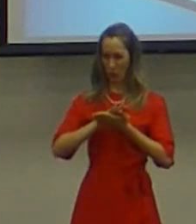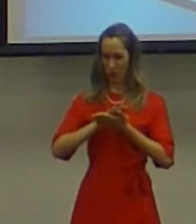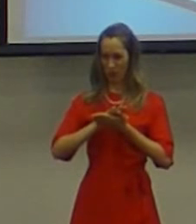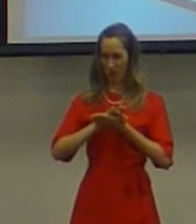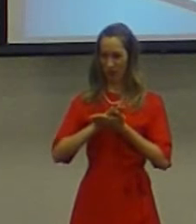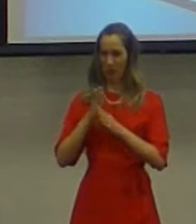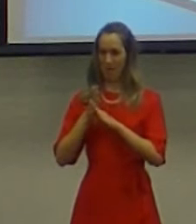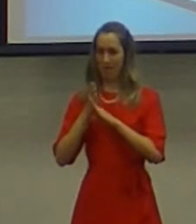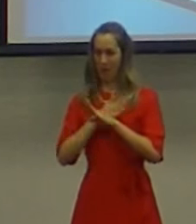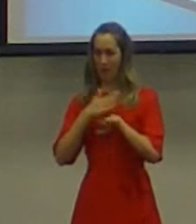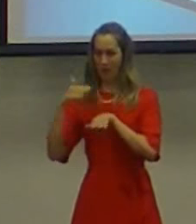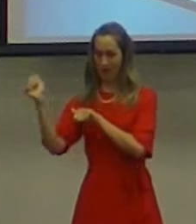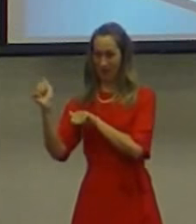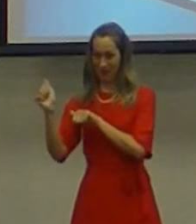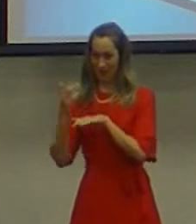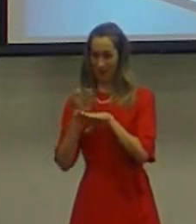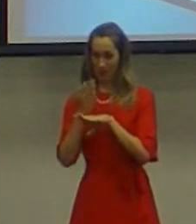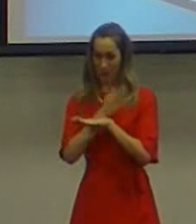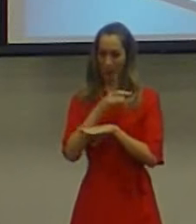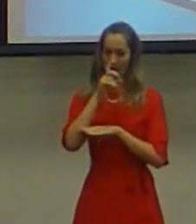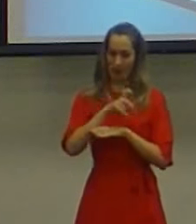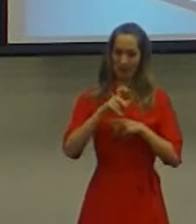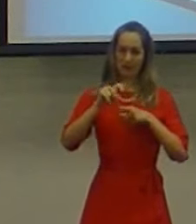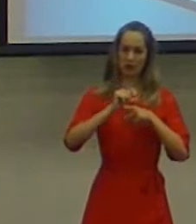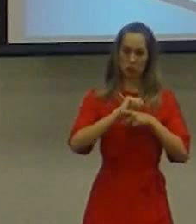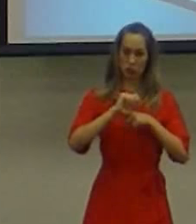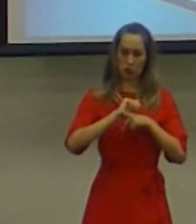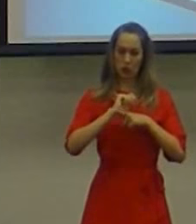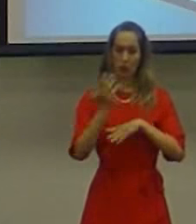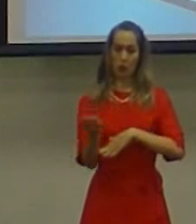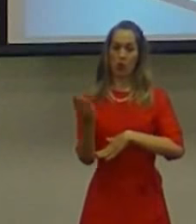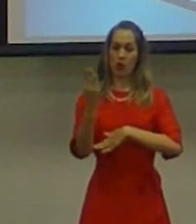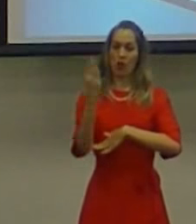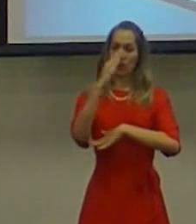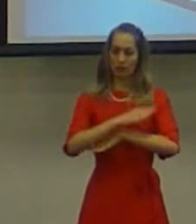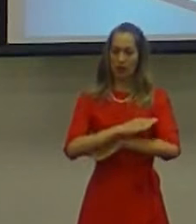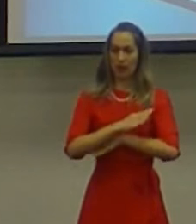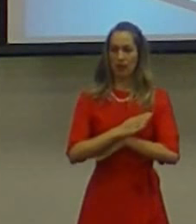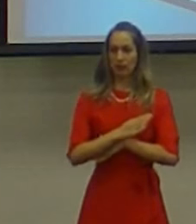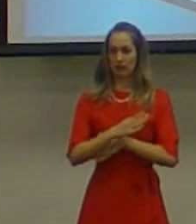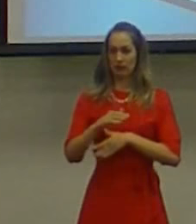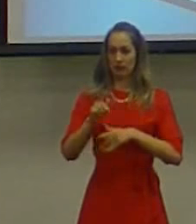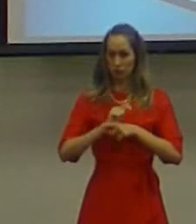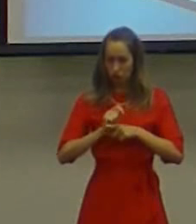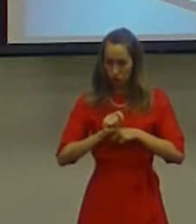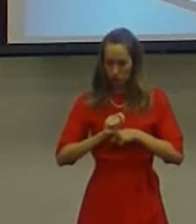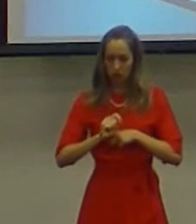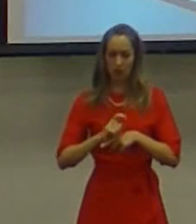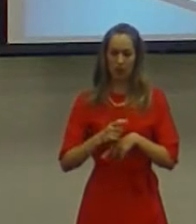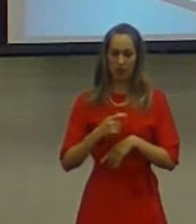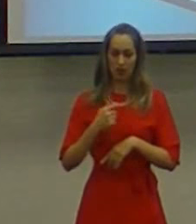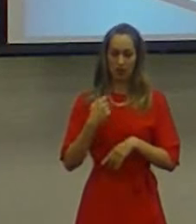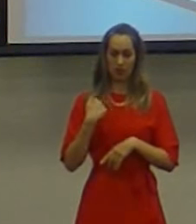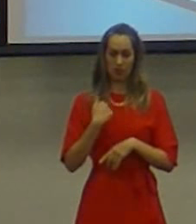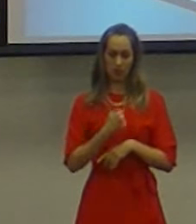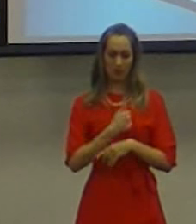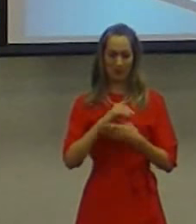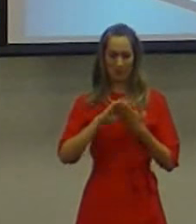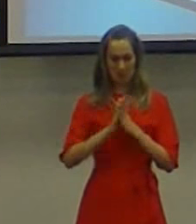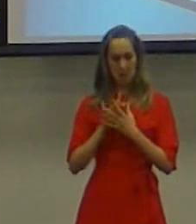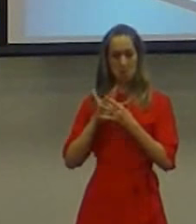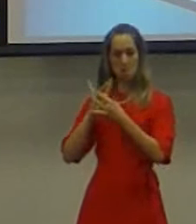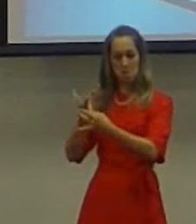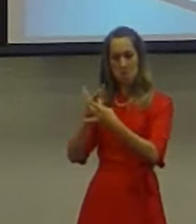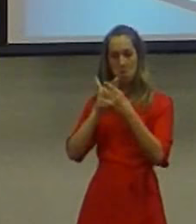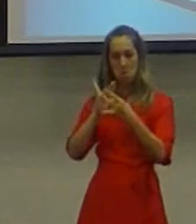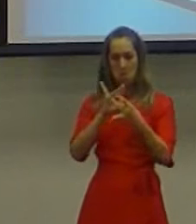a training period. It lasts about a day. And what was really cool about that is you actually got to bond with the people you're going